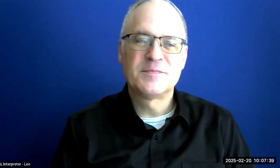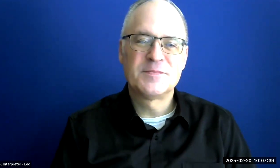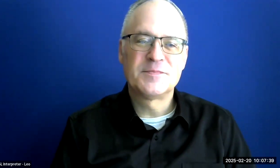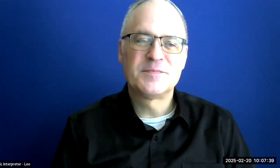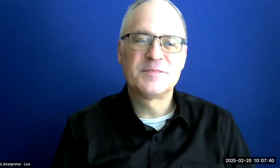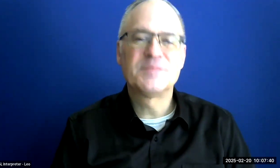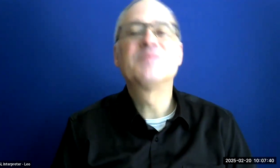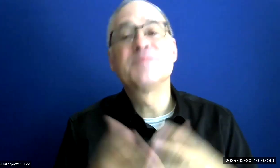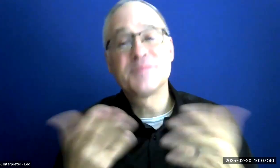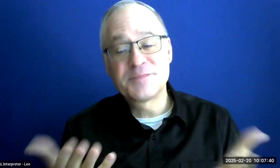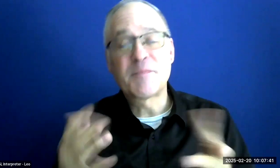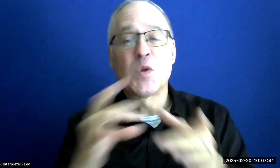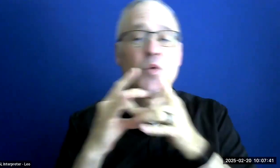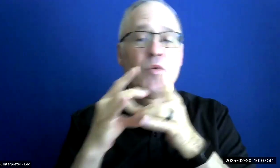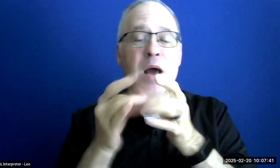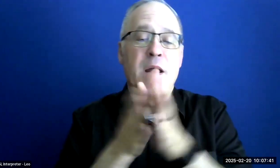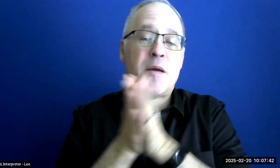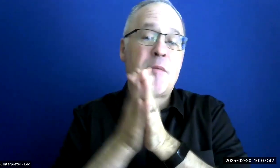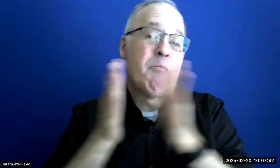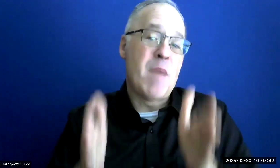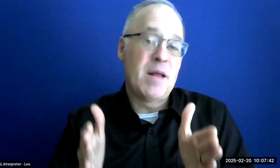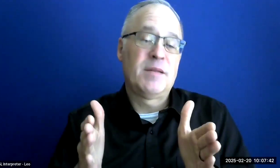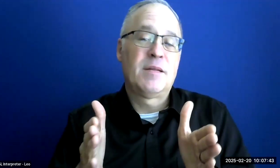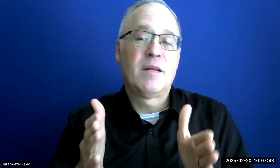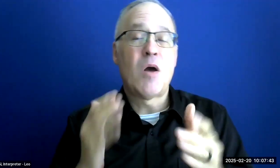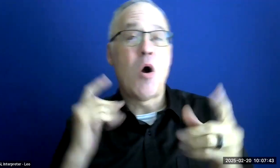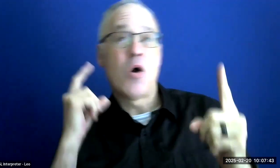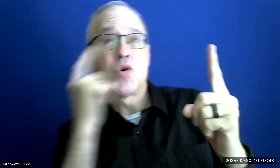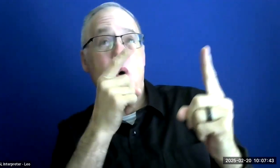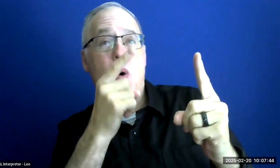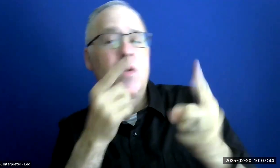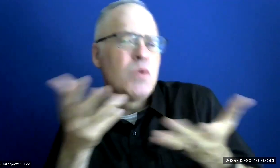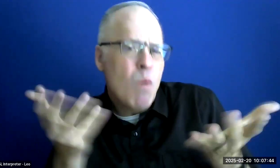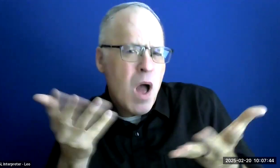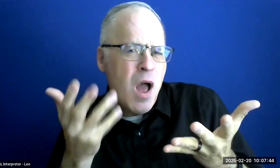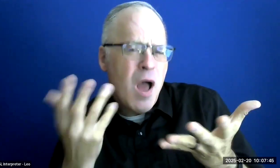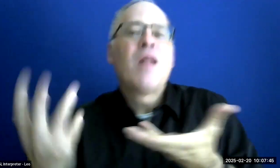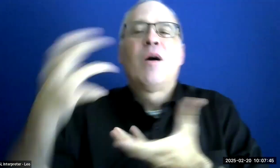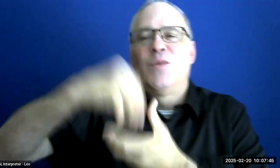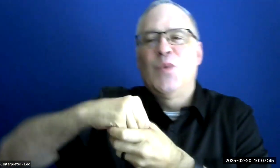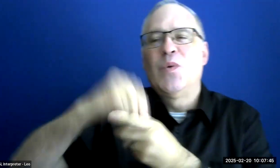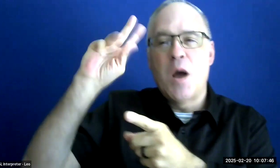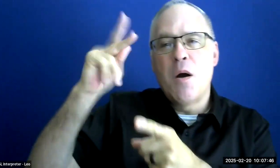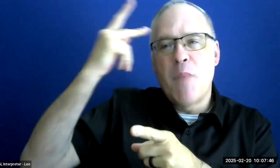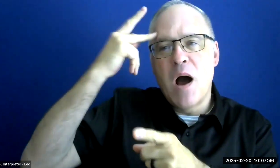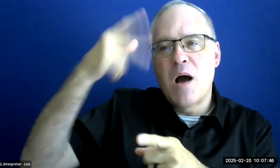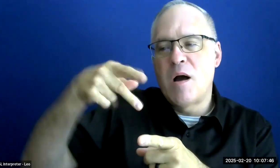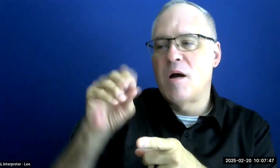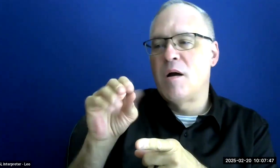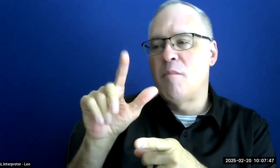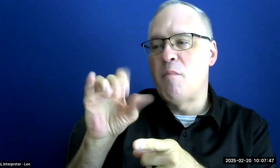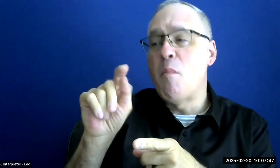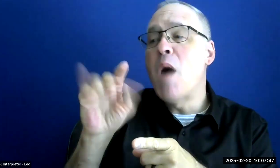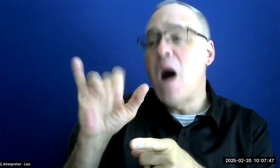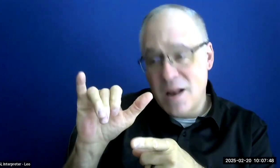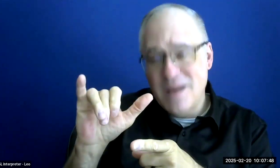As United Methodists, our goal is always to have our polity arise out of our understanding